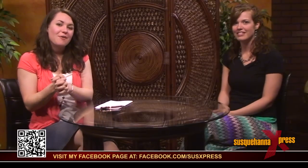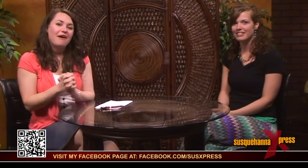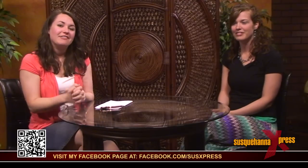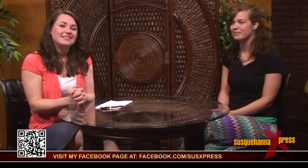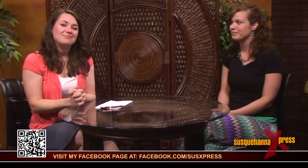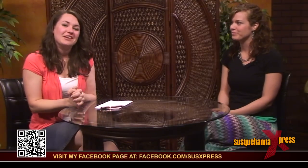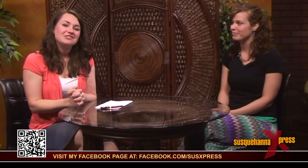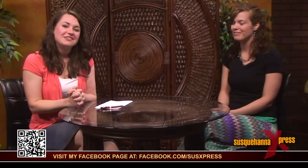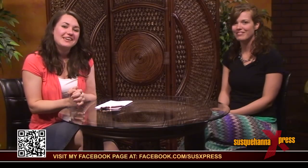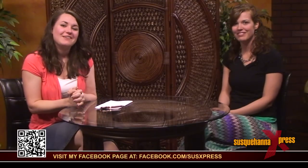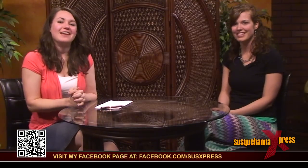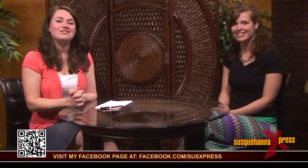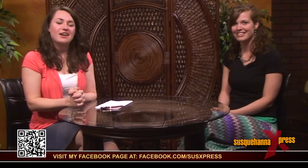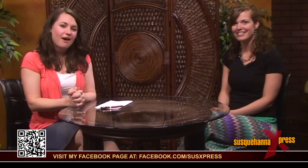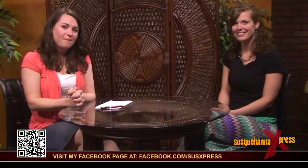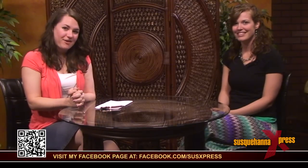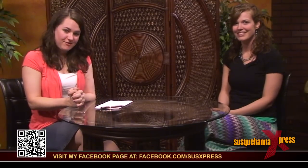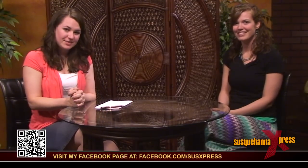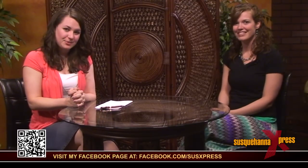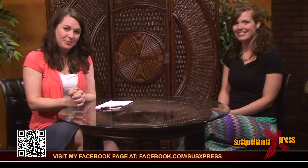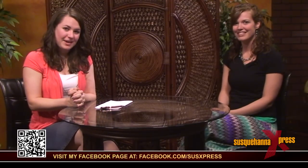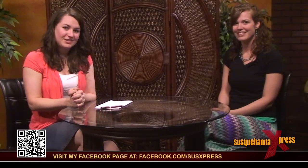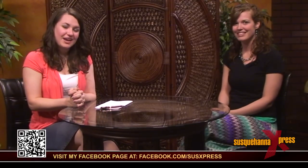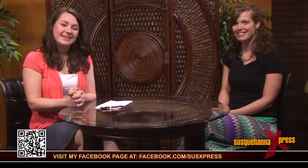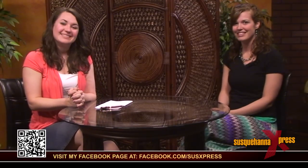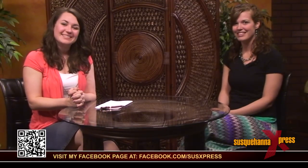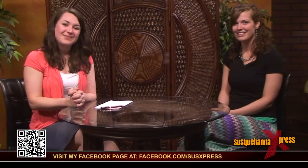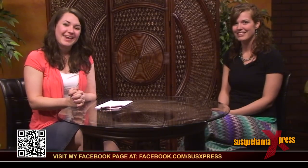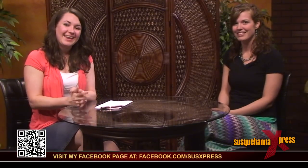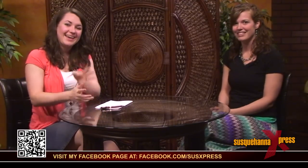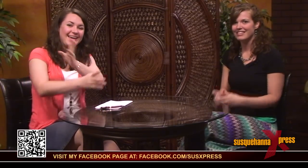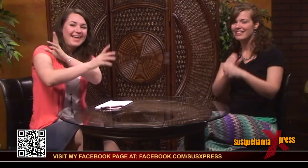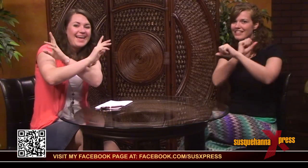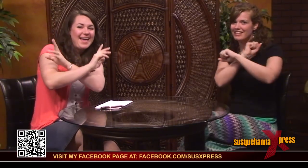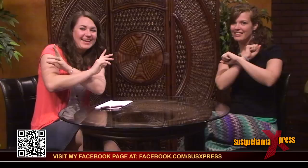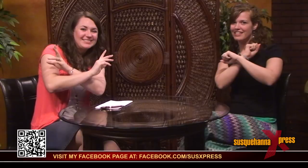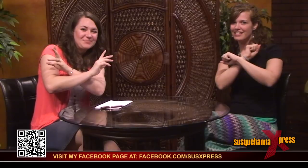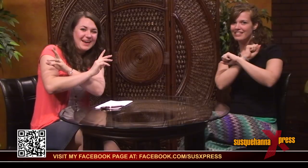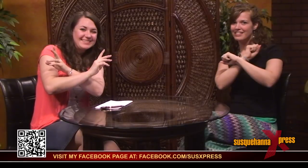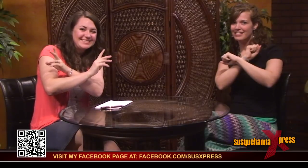about this ministry, you can check out my Facebook page at Susquehanna Xpress.